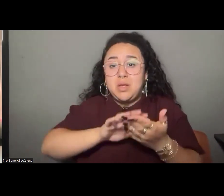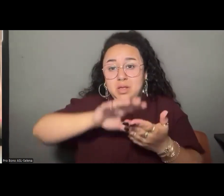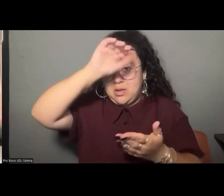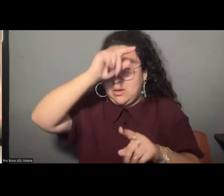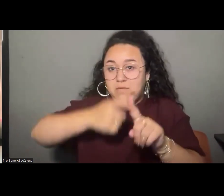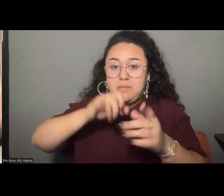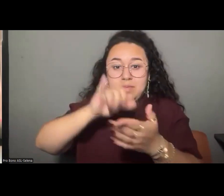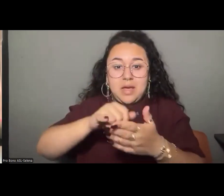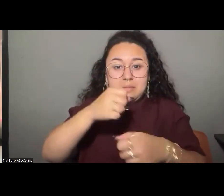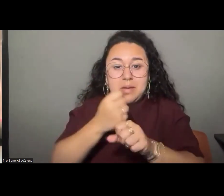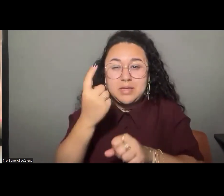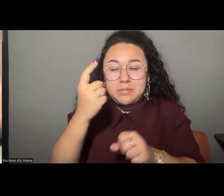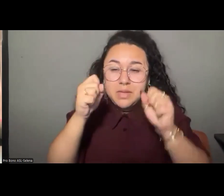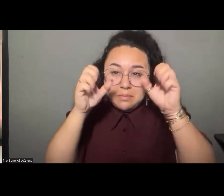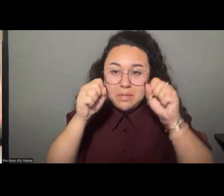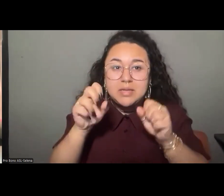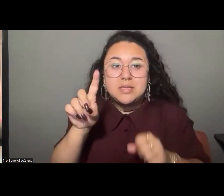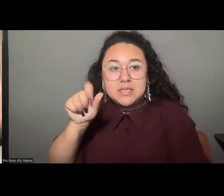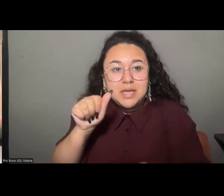something amazing and disabled out of it.